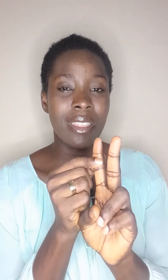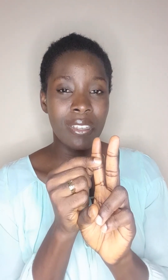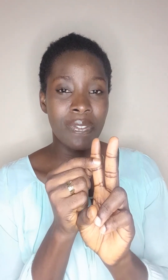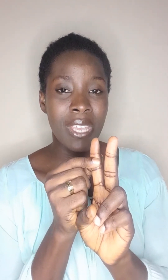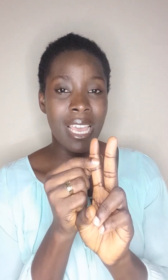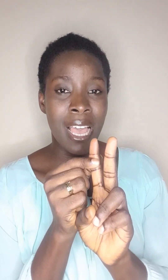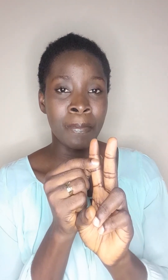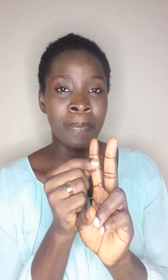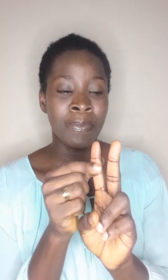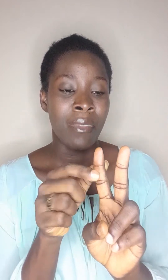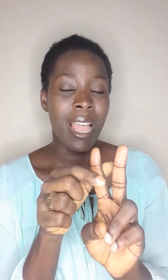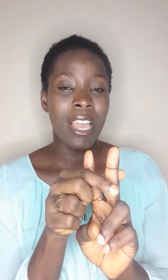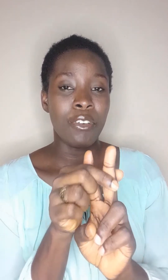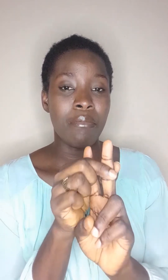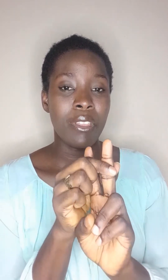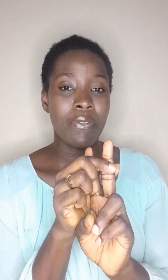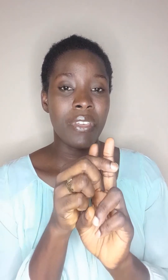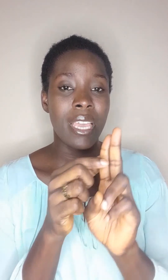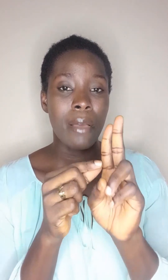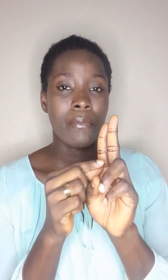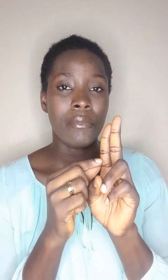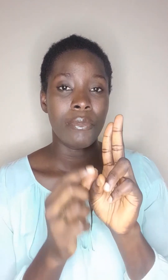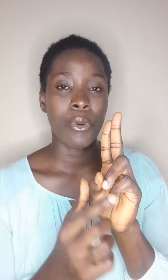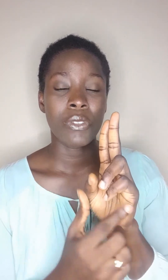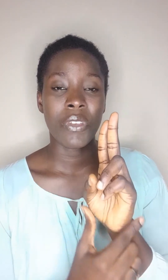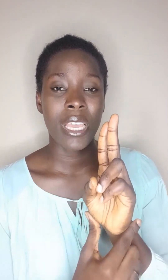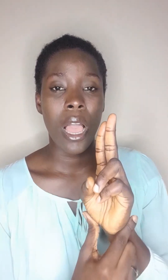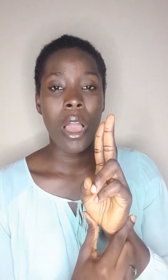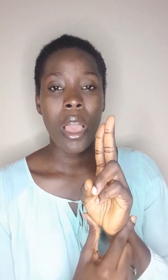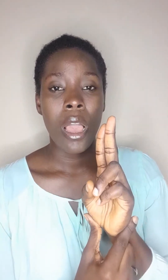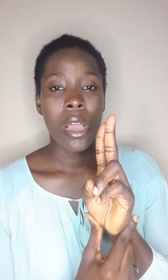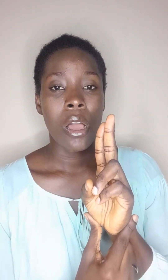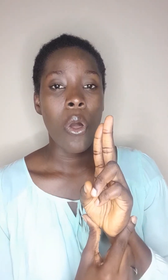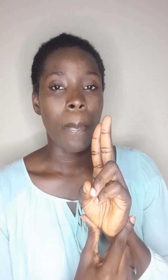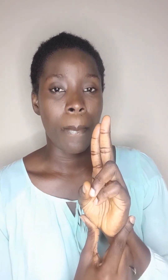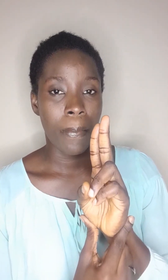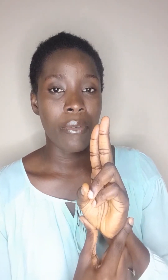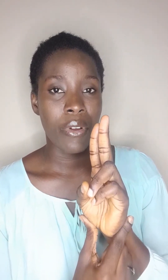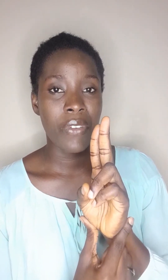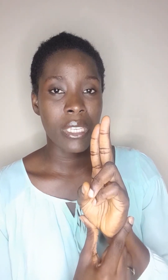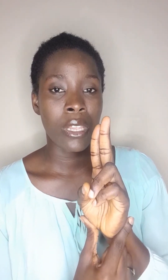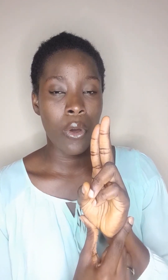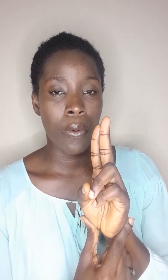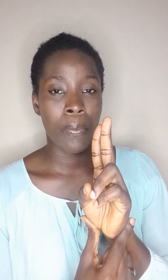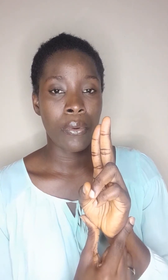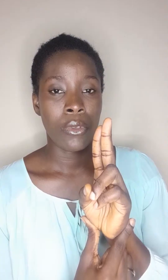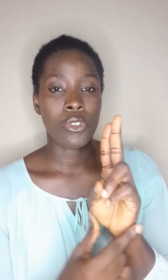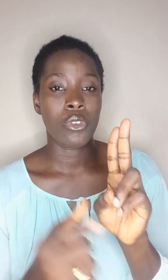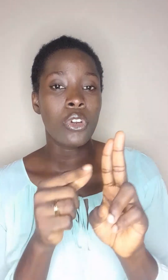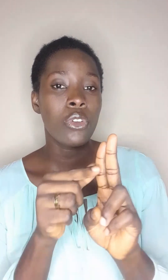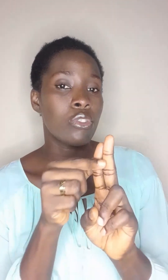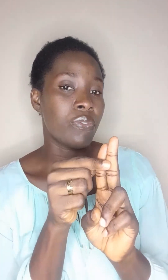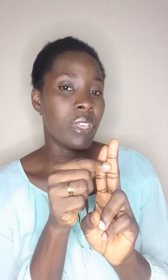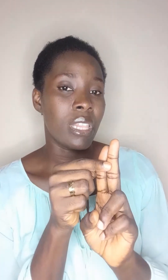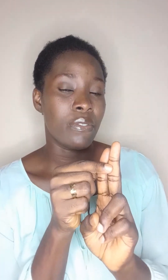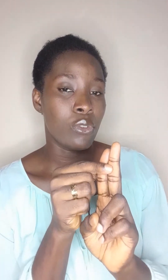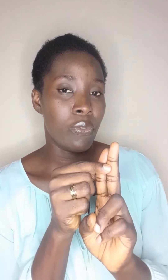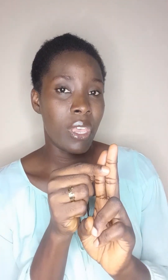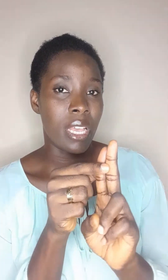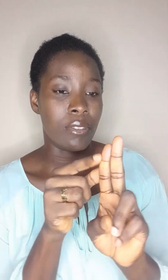index finger and your middle finger, both finger up, facing up. So you close the two fingers. Make